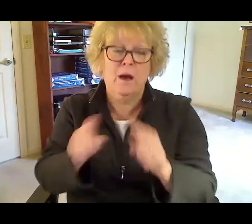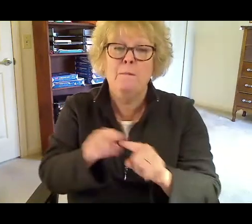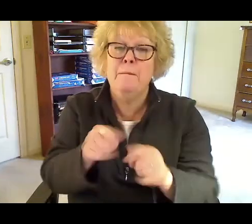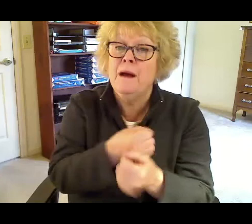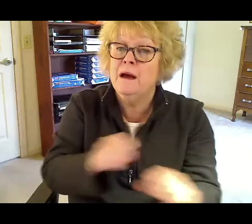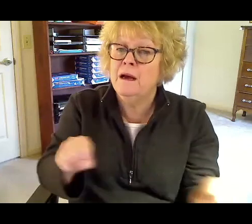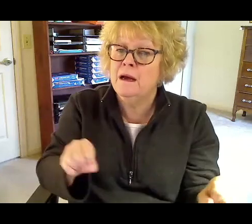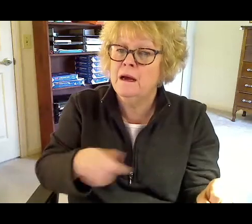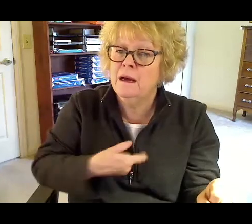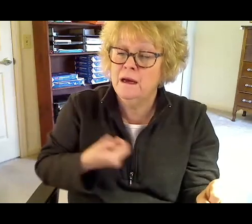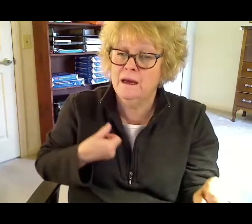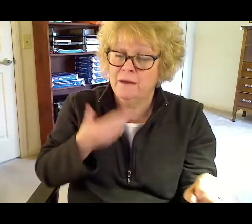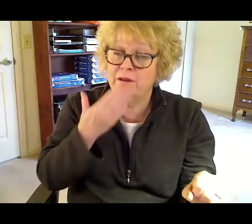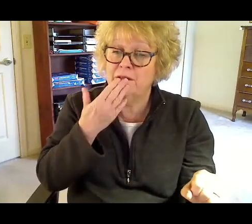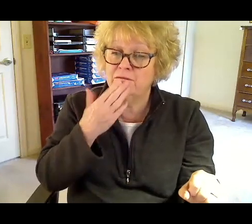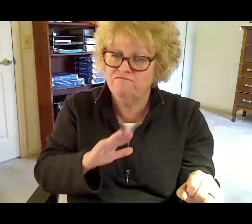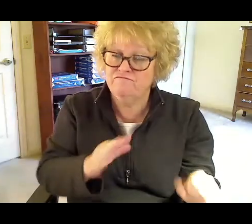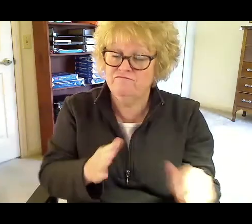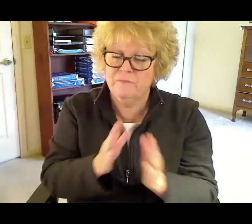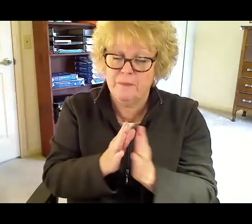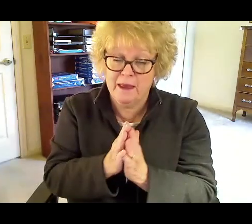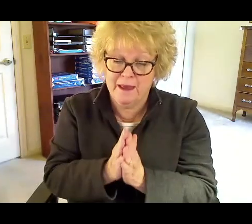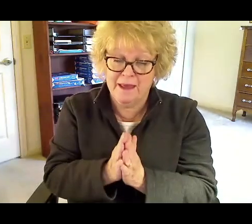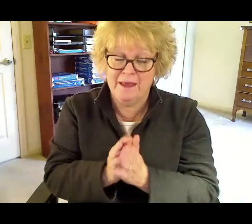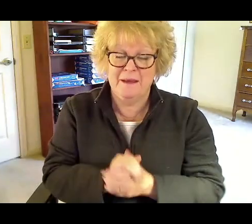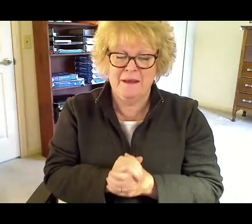but deliver us from evil. Amen.